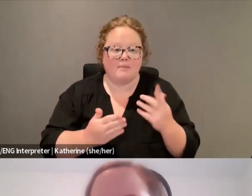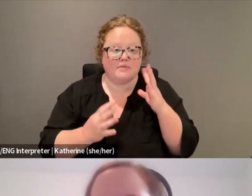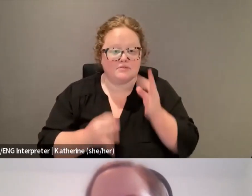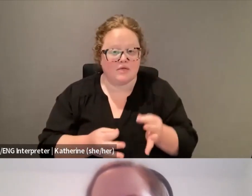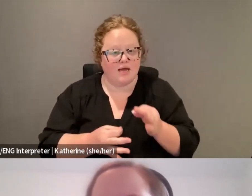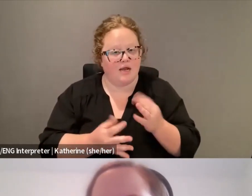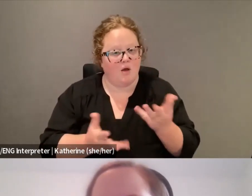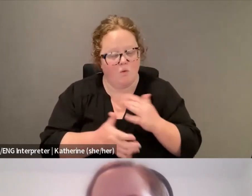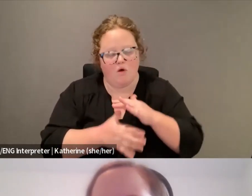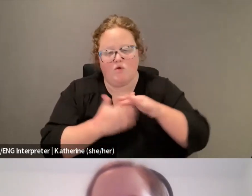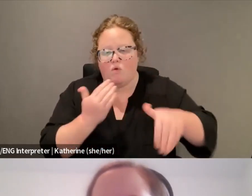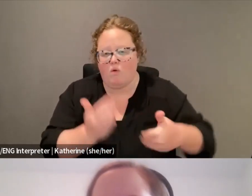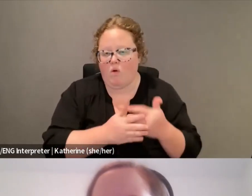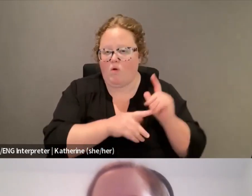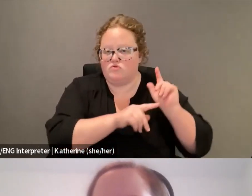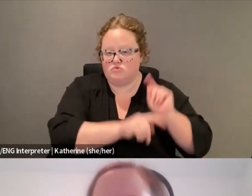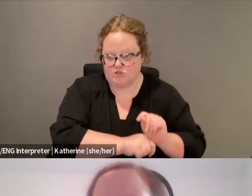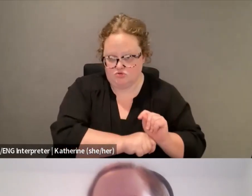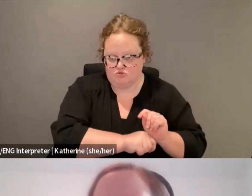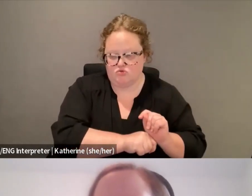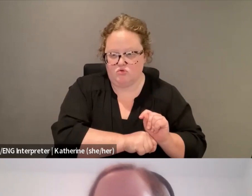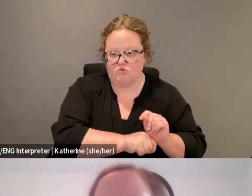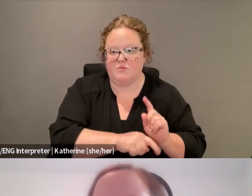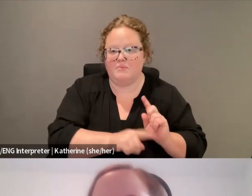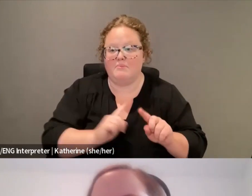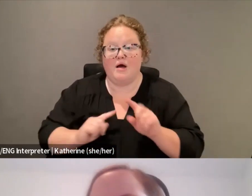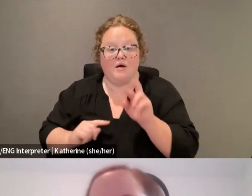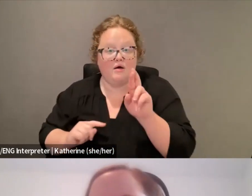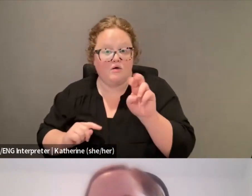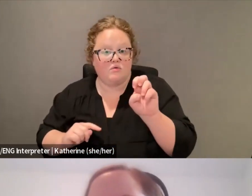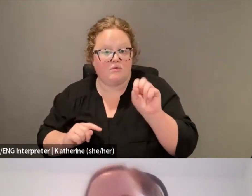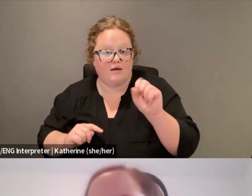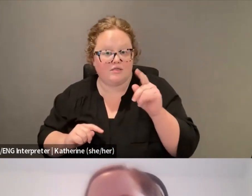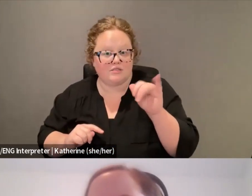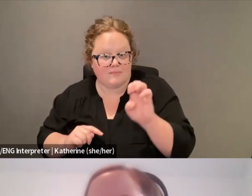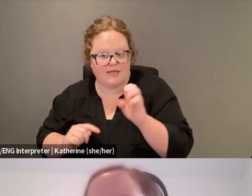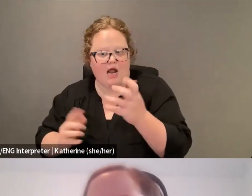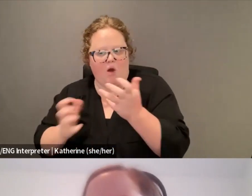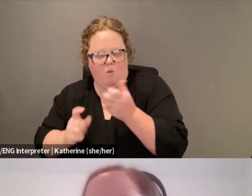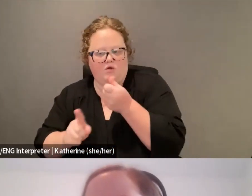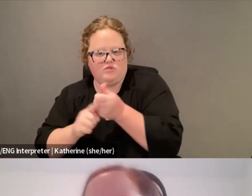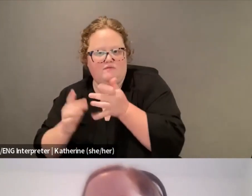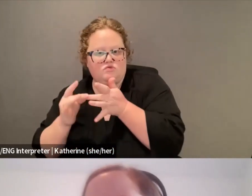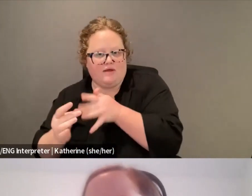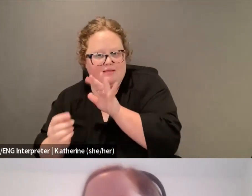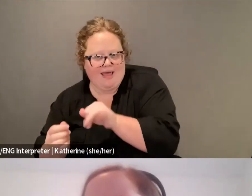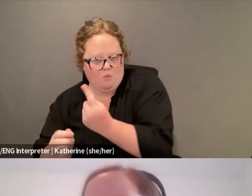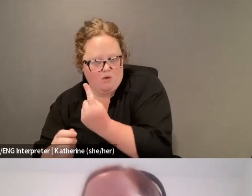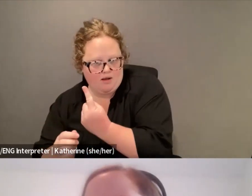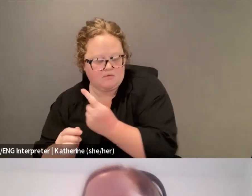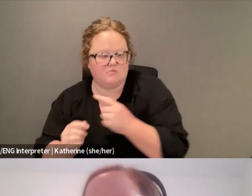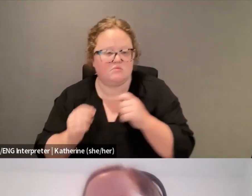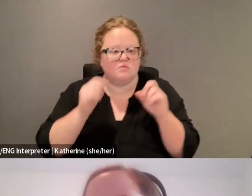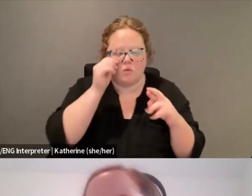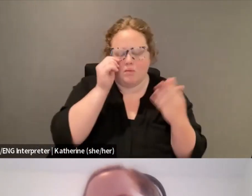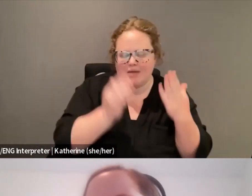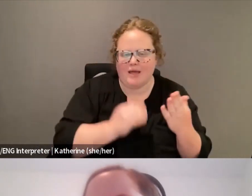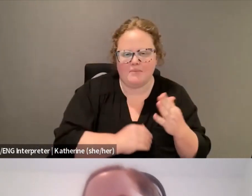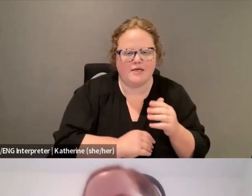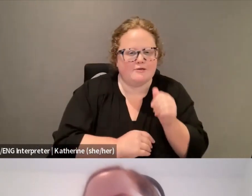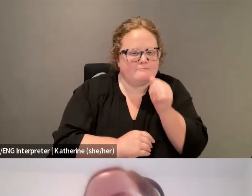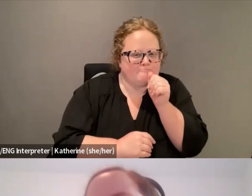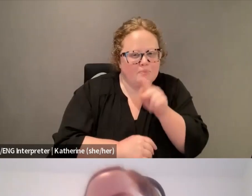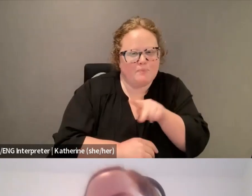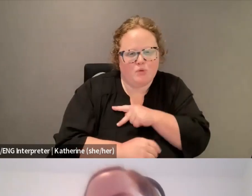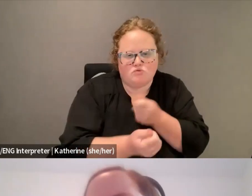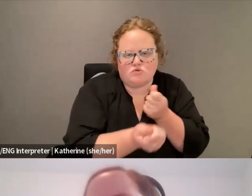traditional services, but I just want to self-direct my respite. Or, I just want to self-direct my personal support, or whatever the case